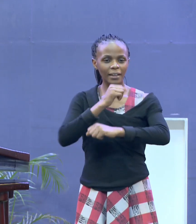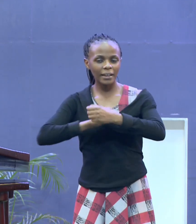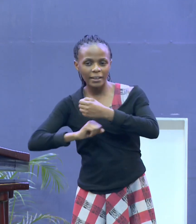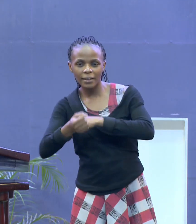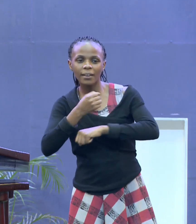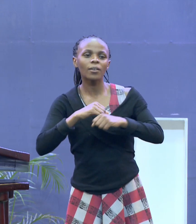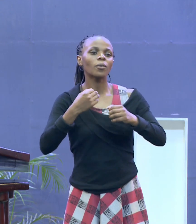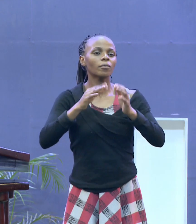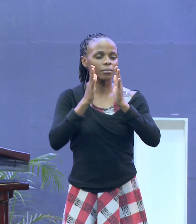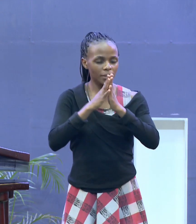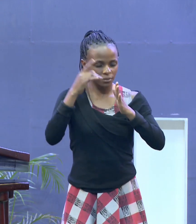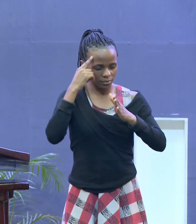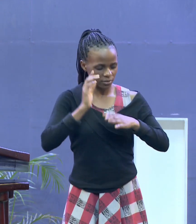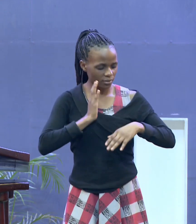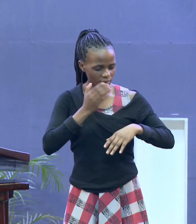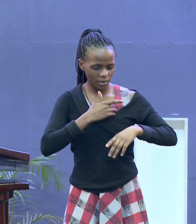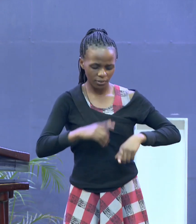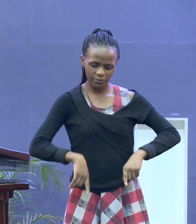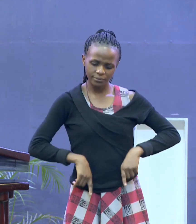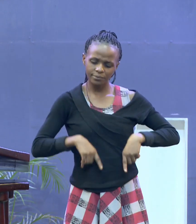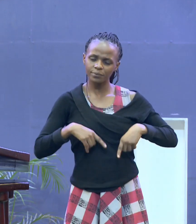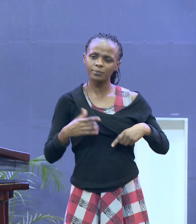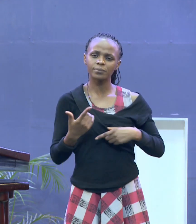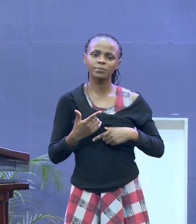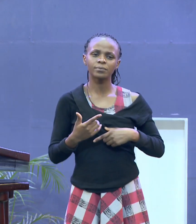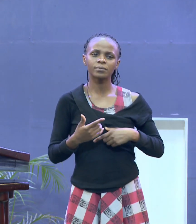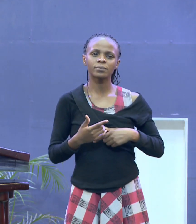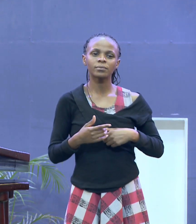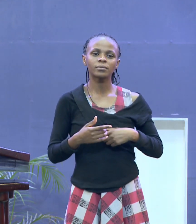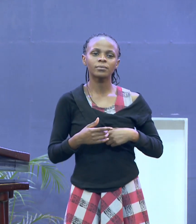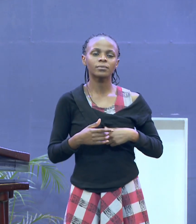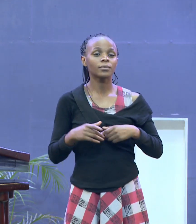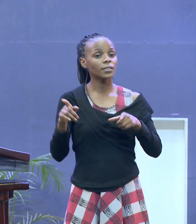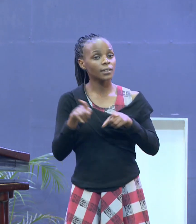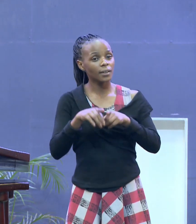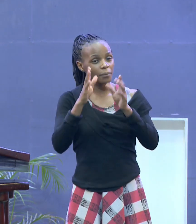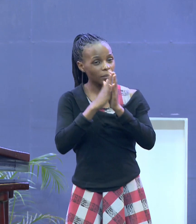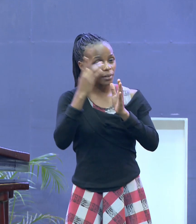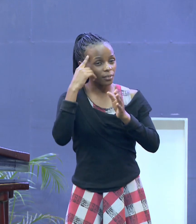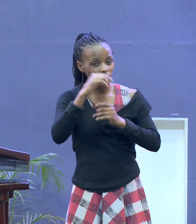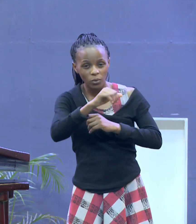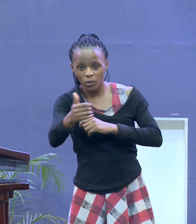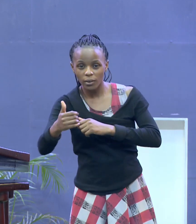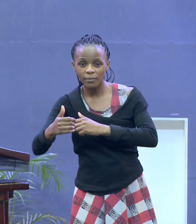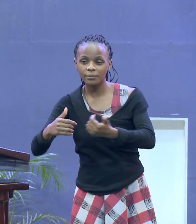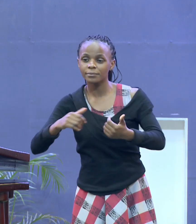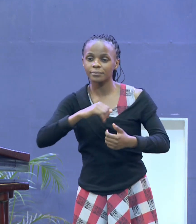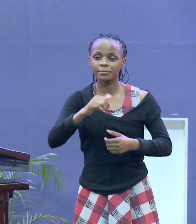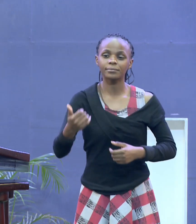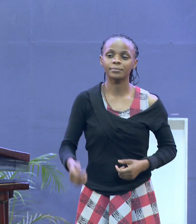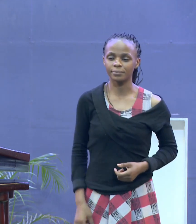of praying for our lives. Okusabira obulamu bwaffe, and if praying for others, n'okusabira